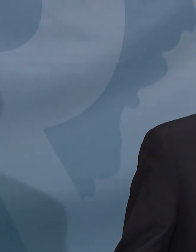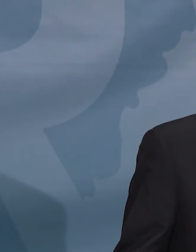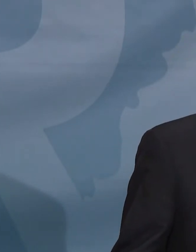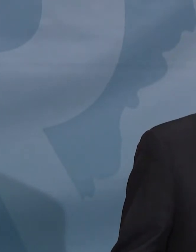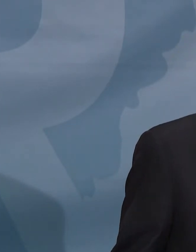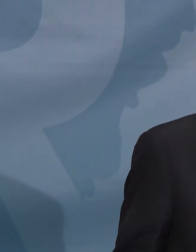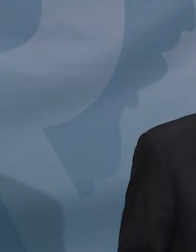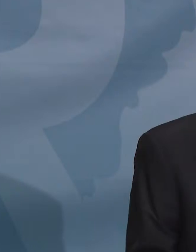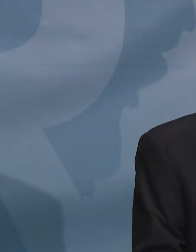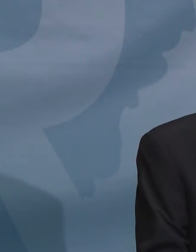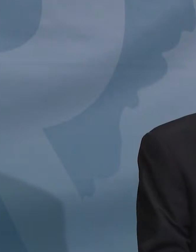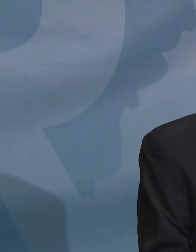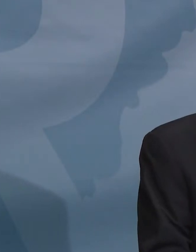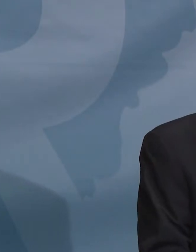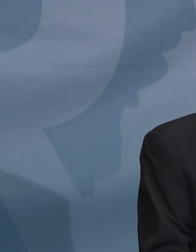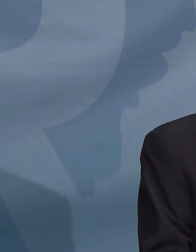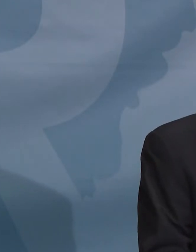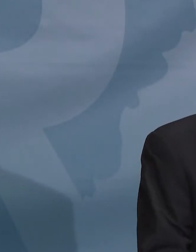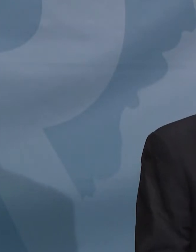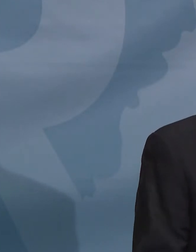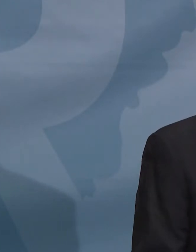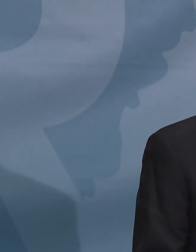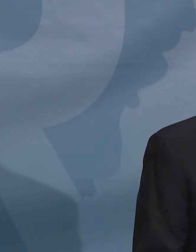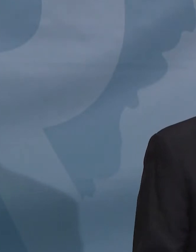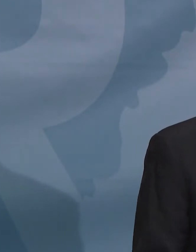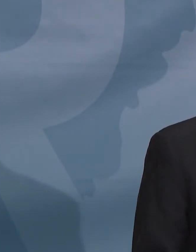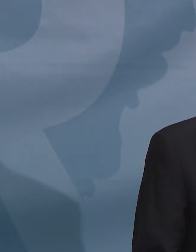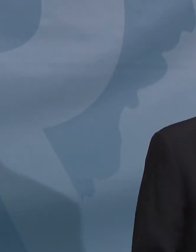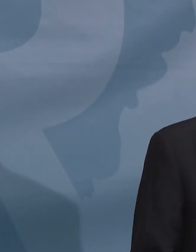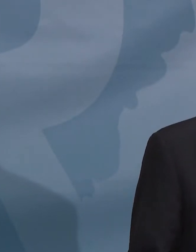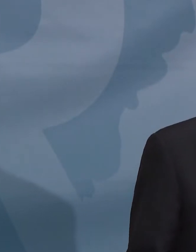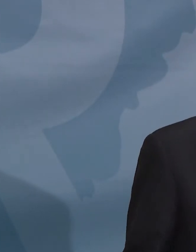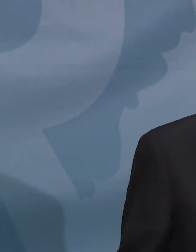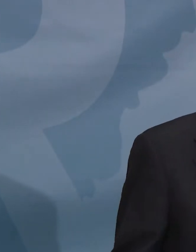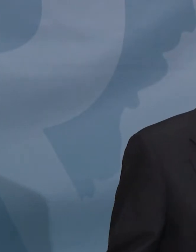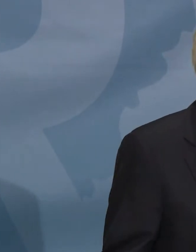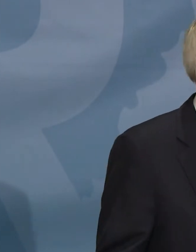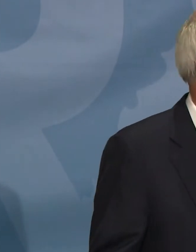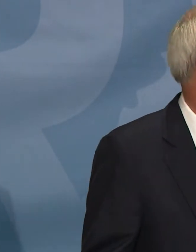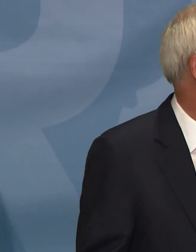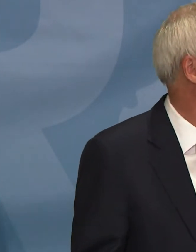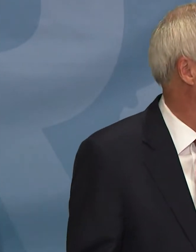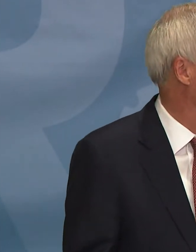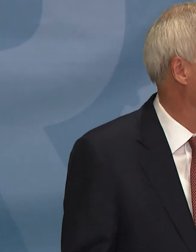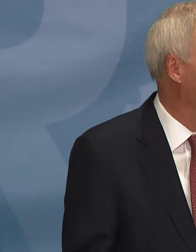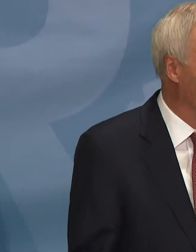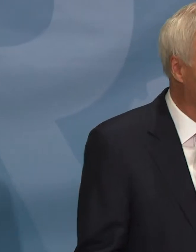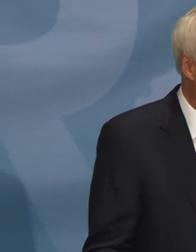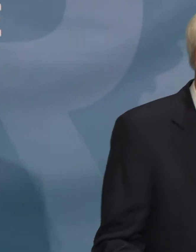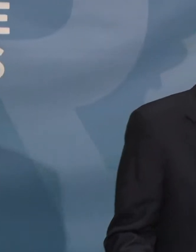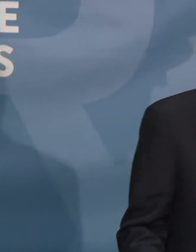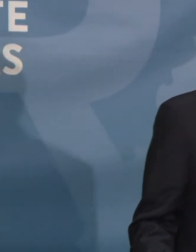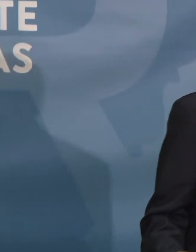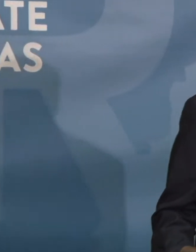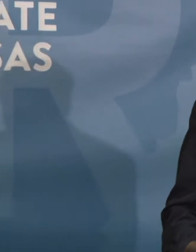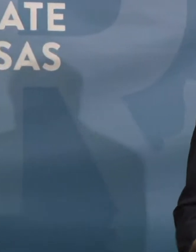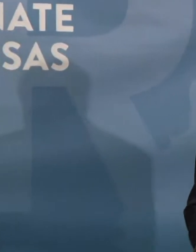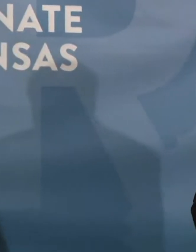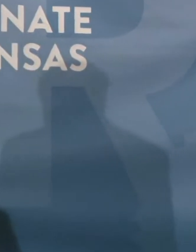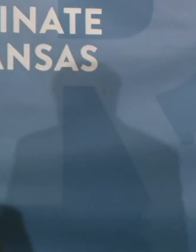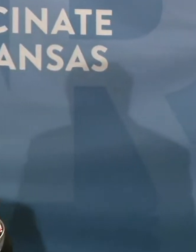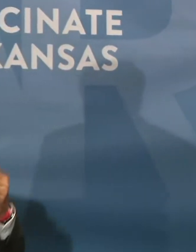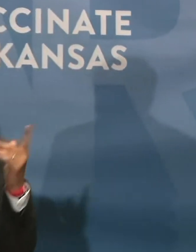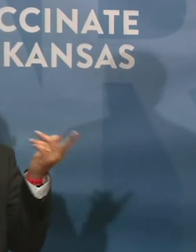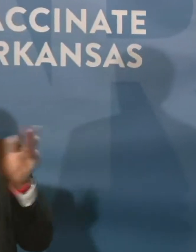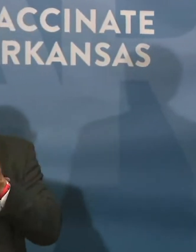high numbers for those communities, and we will delve into those more carefully. And then if we go to the next one,